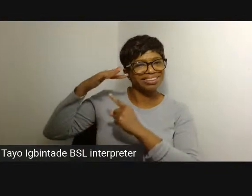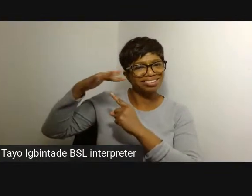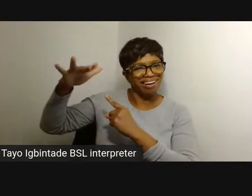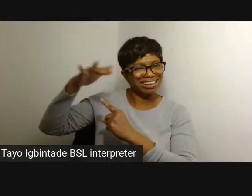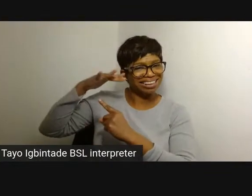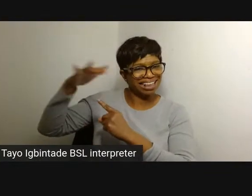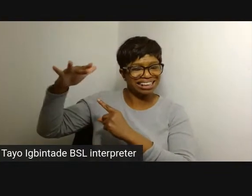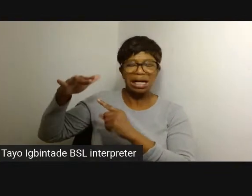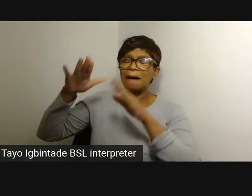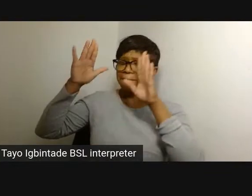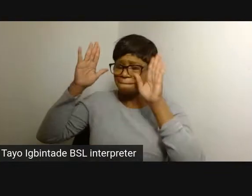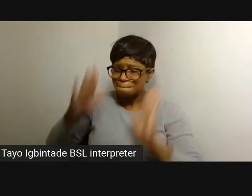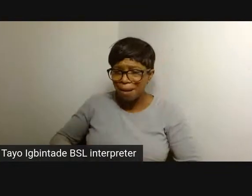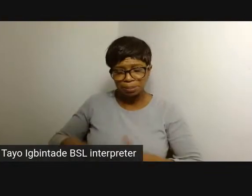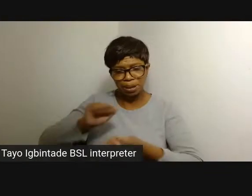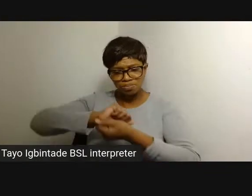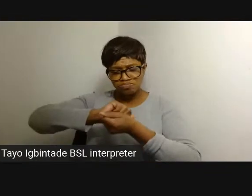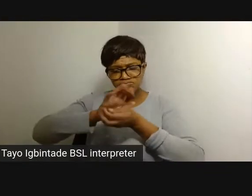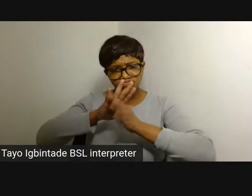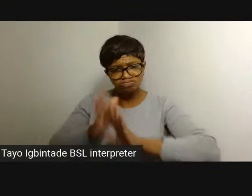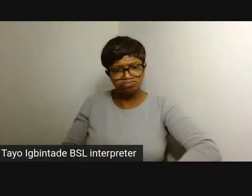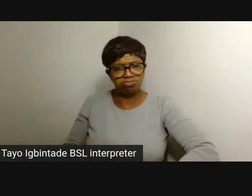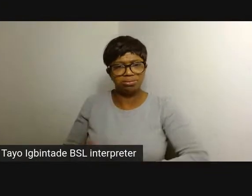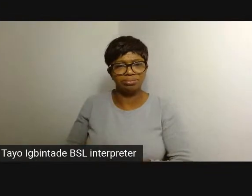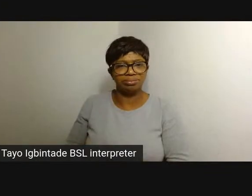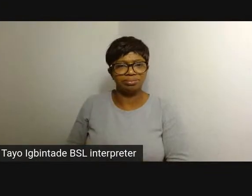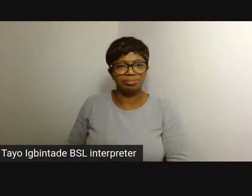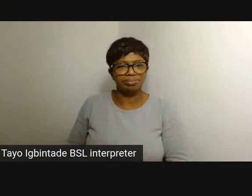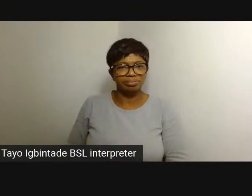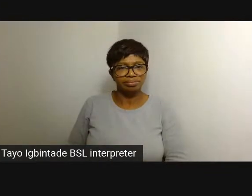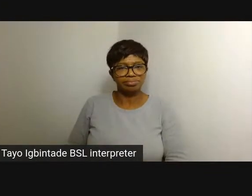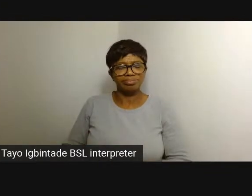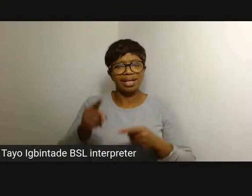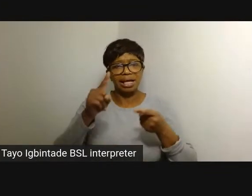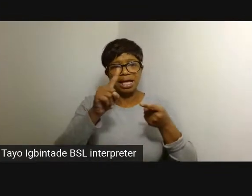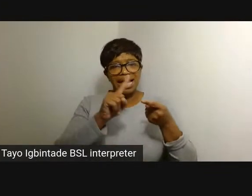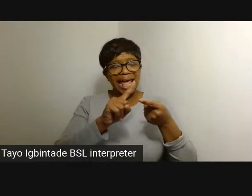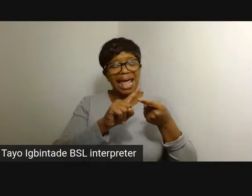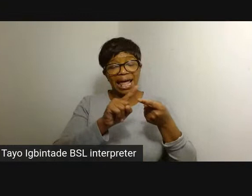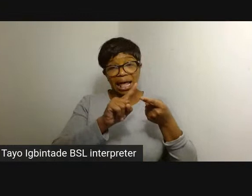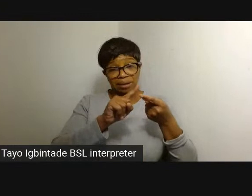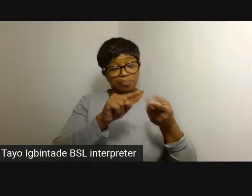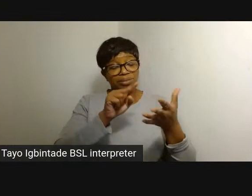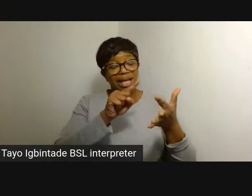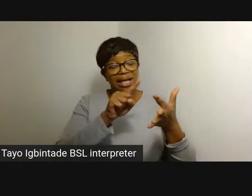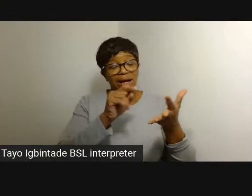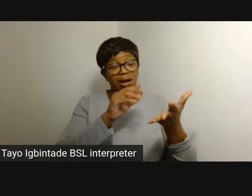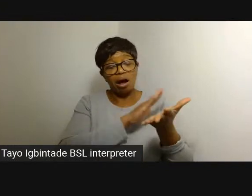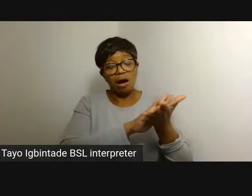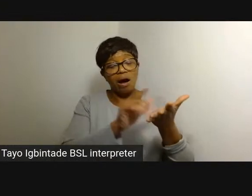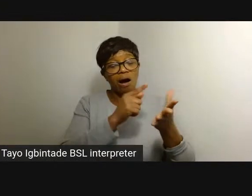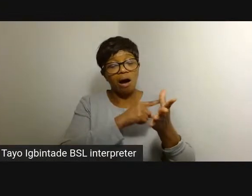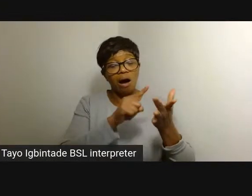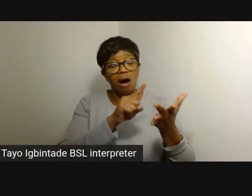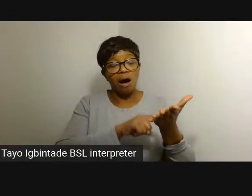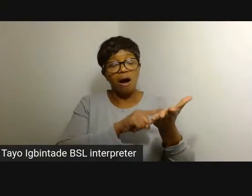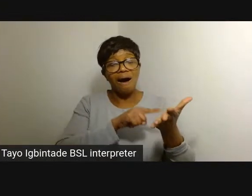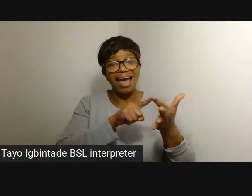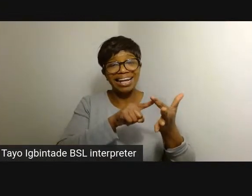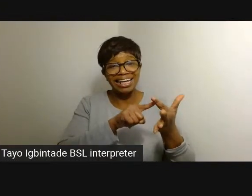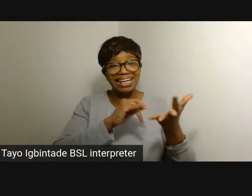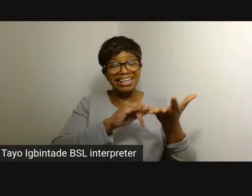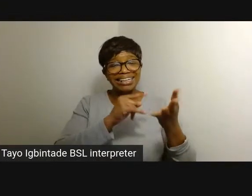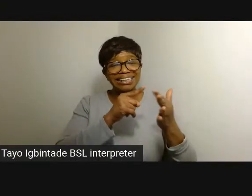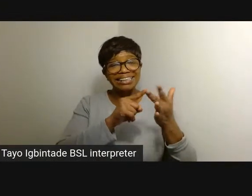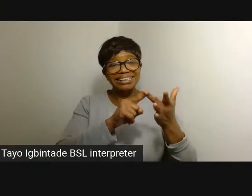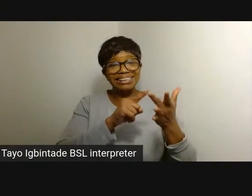dismantled. In the words of Emperor Haile Selassie of Ethiopia, in his address to